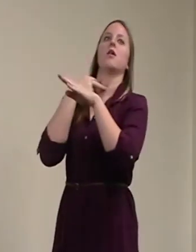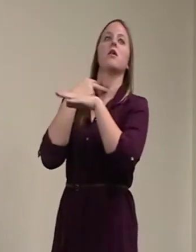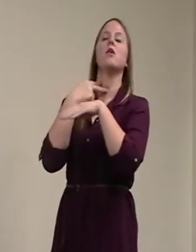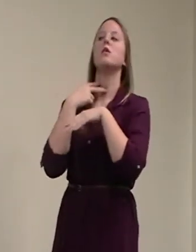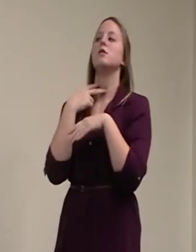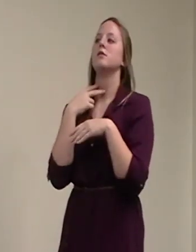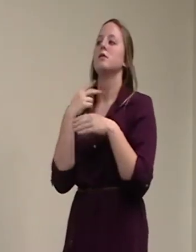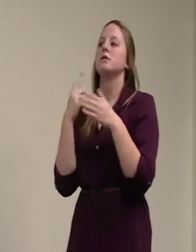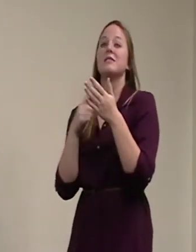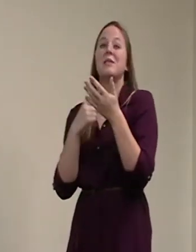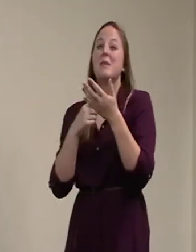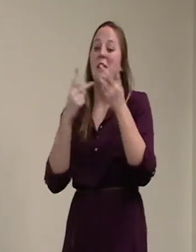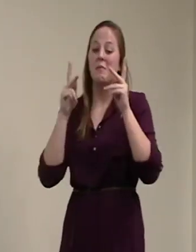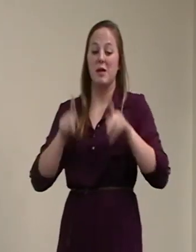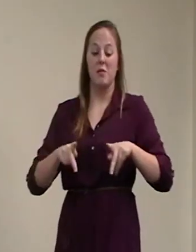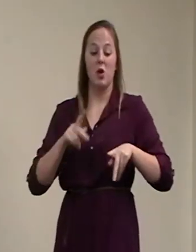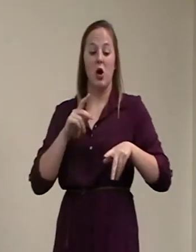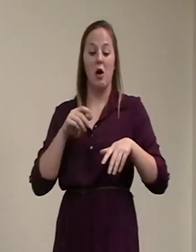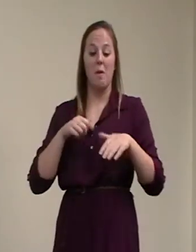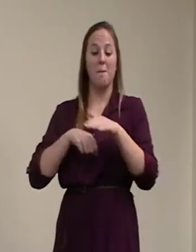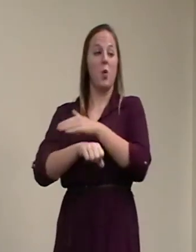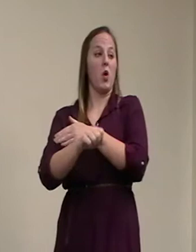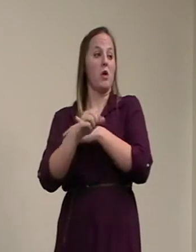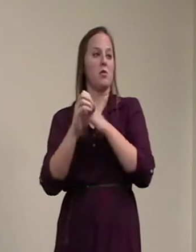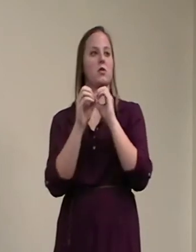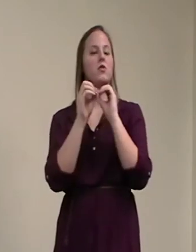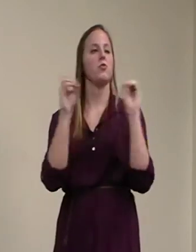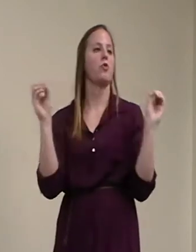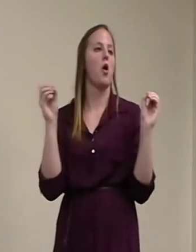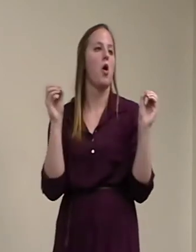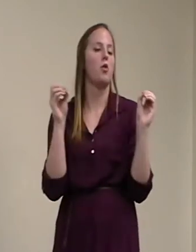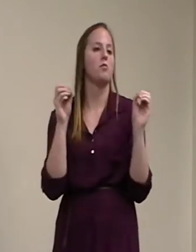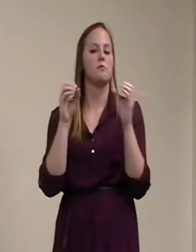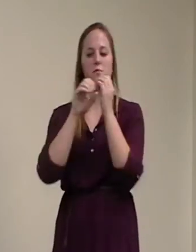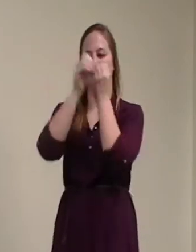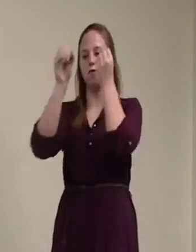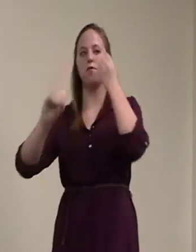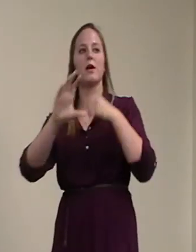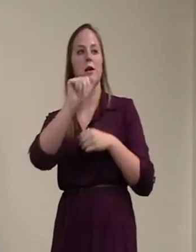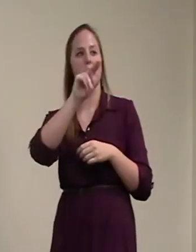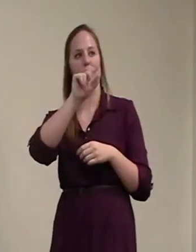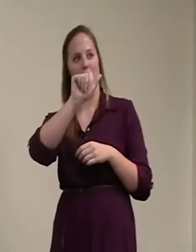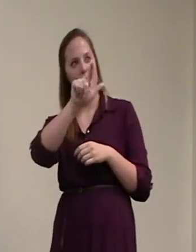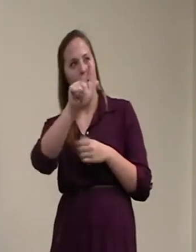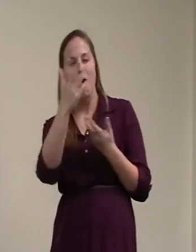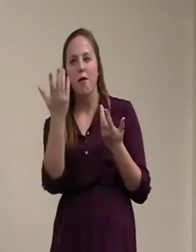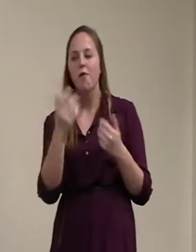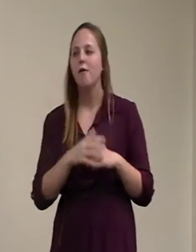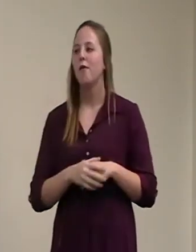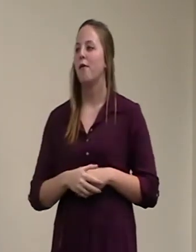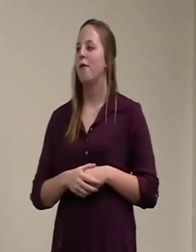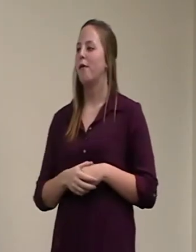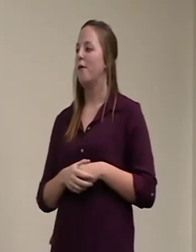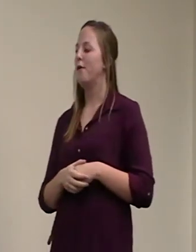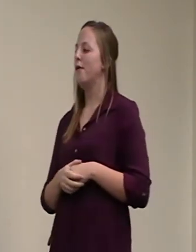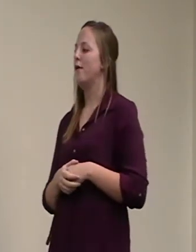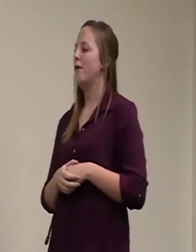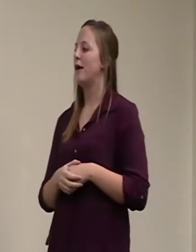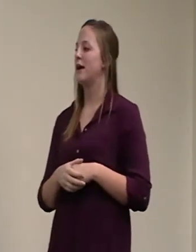So if you don't have an ear canal, you don't have a way for the sound waves to get in there. Okay. I did skip a portion